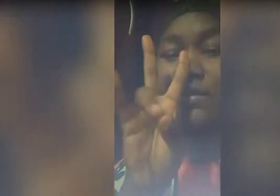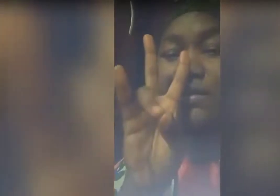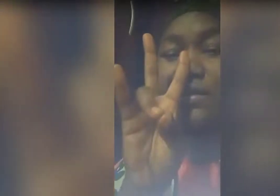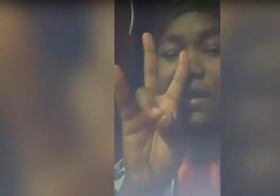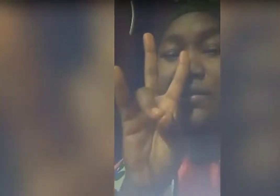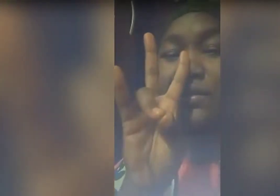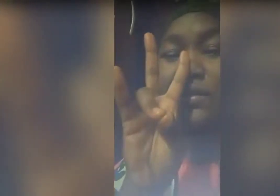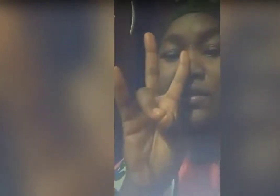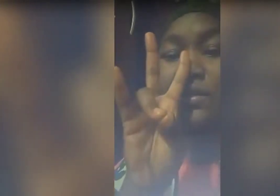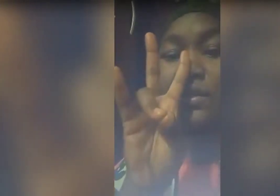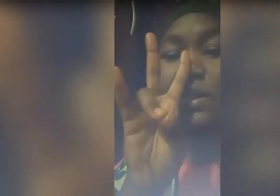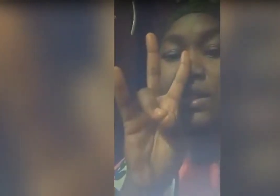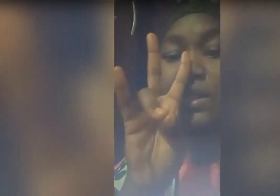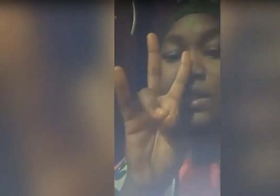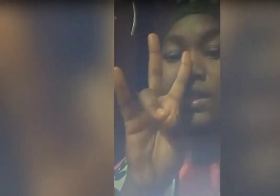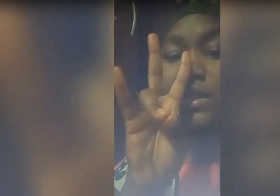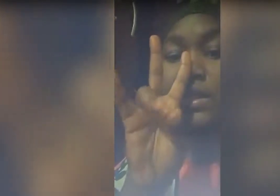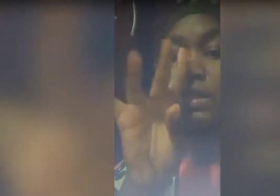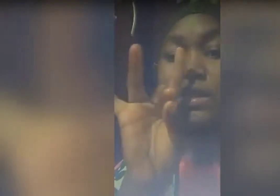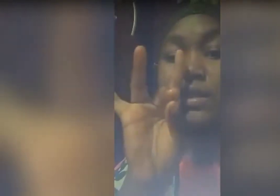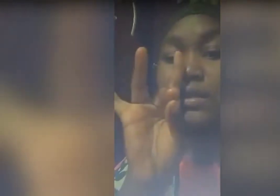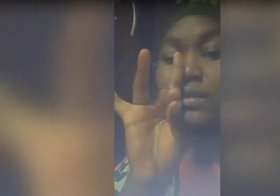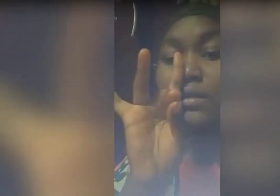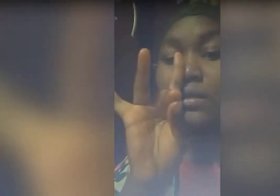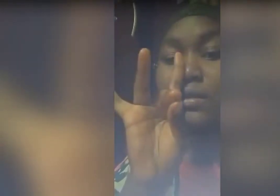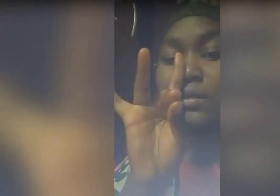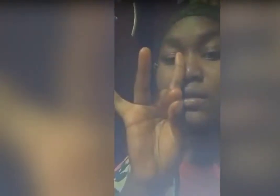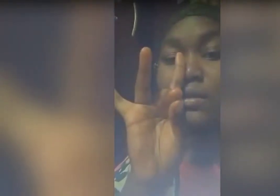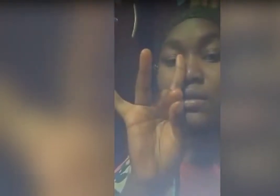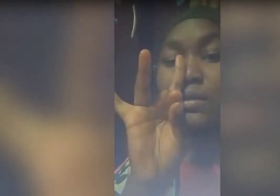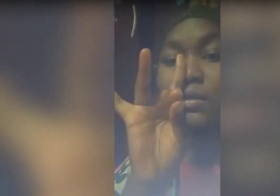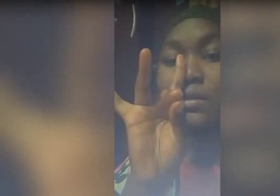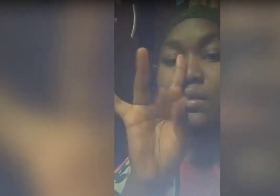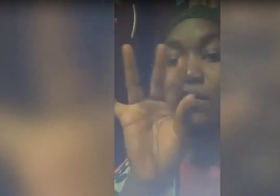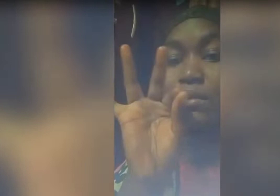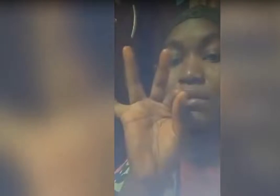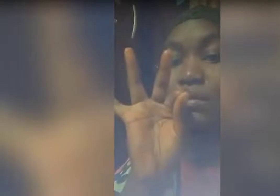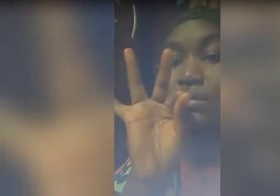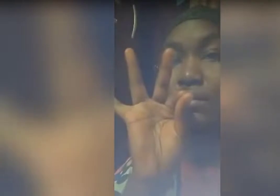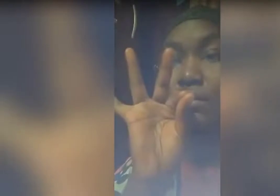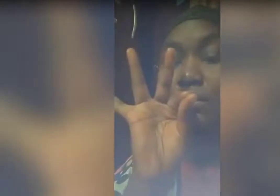8, 9, and 10.